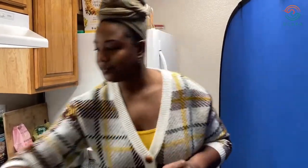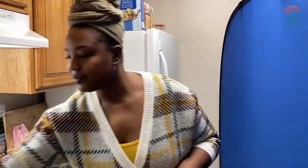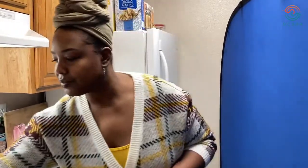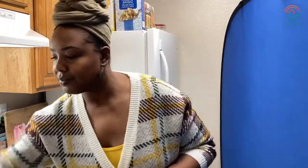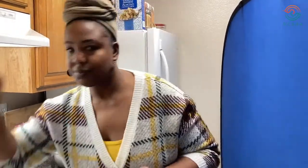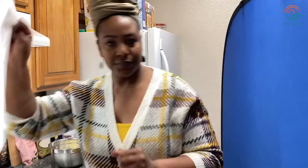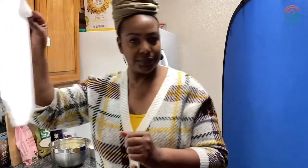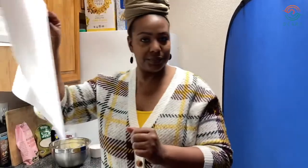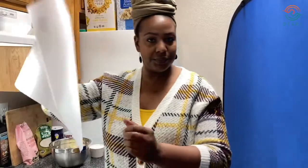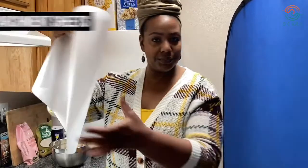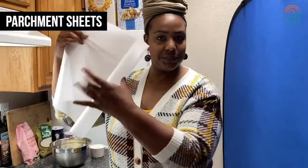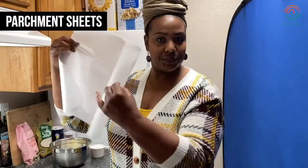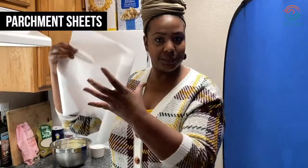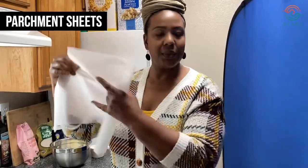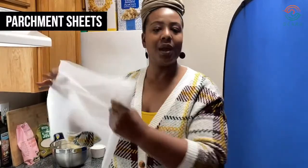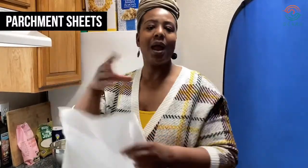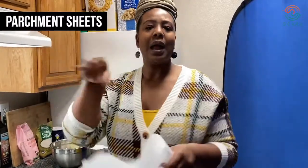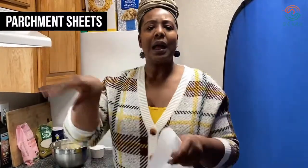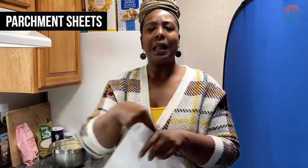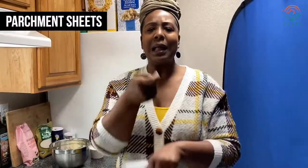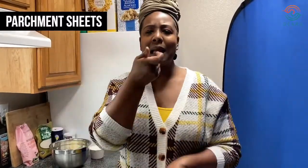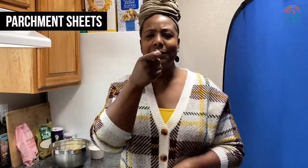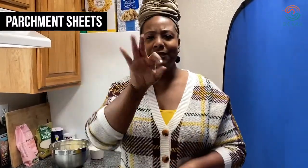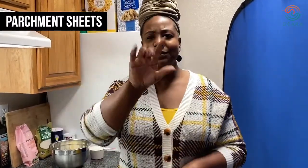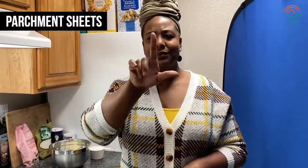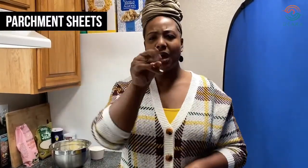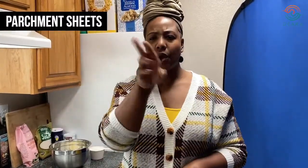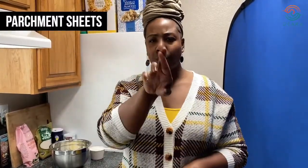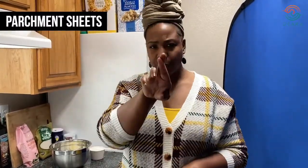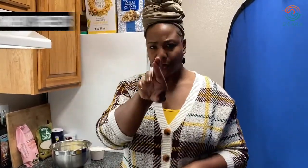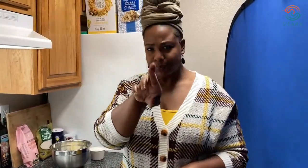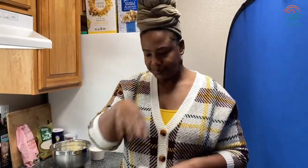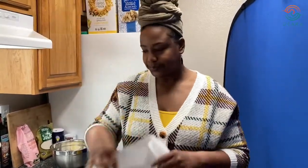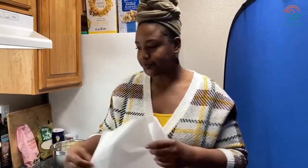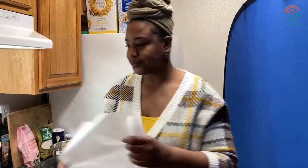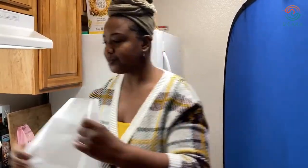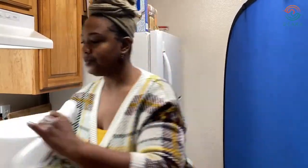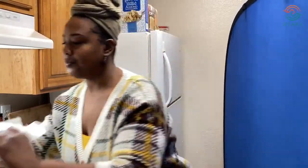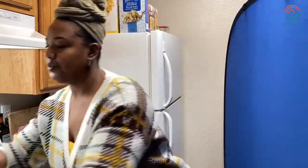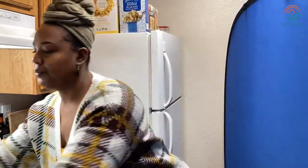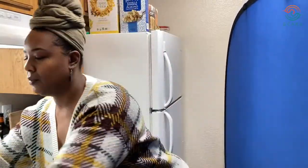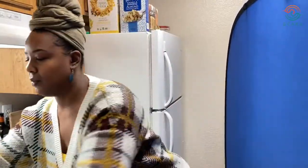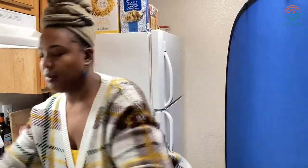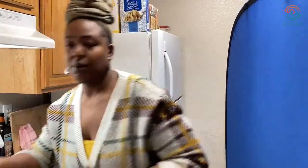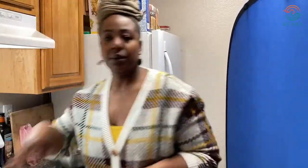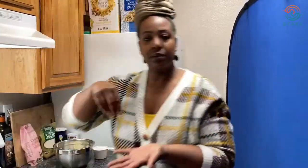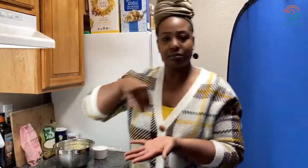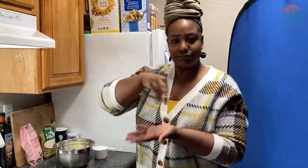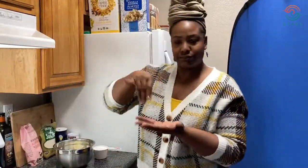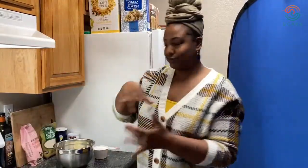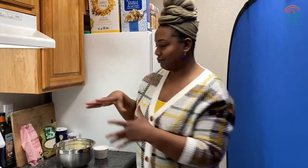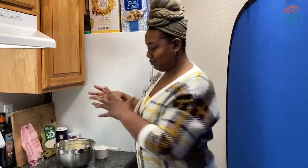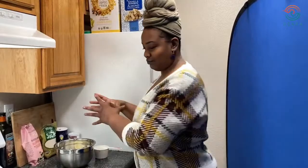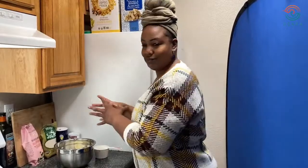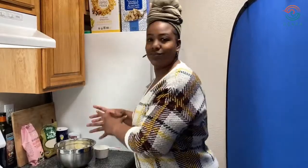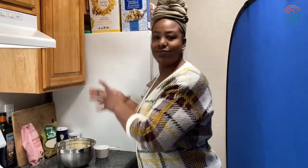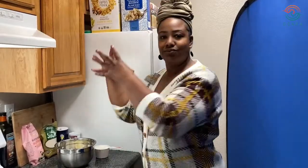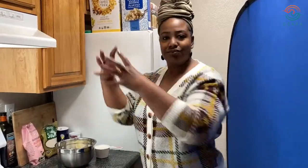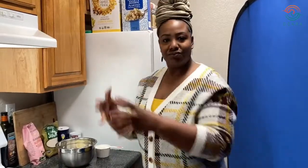sheet, and you'll need a little bit of flour. We'll be sprinkling it over the top of the paper. Then you'll take your